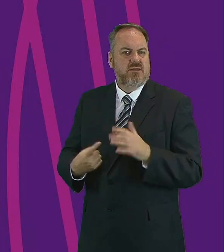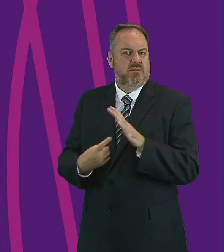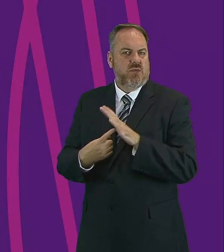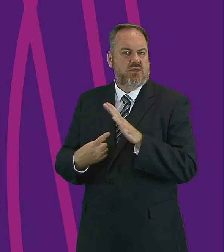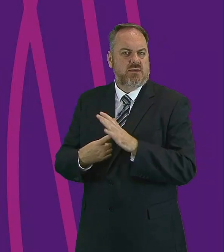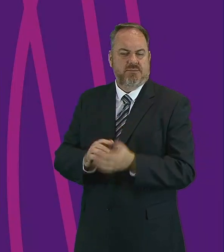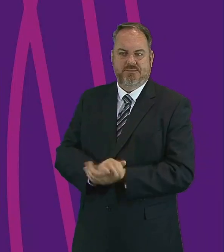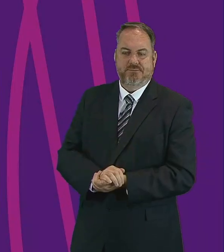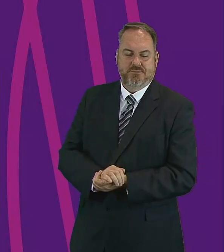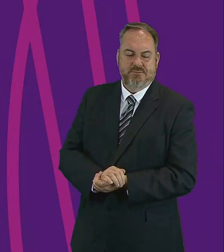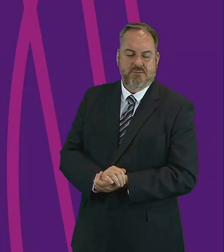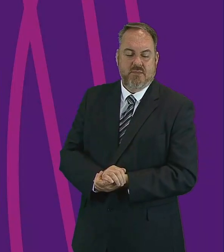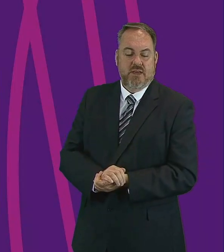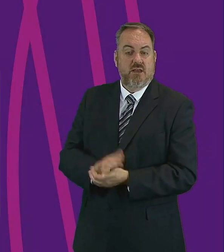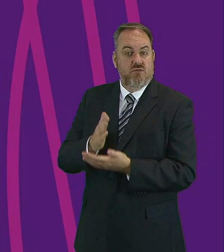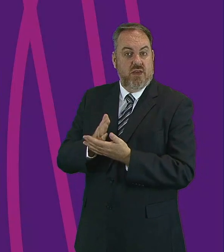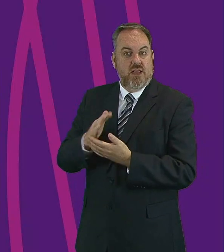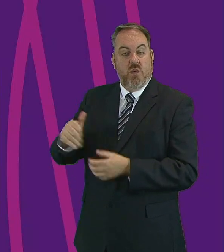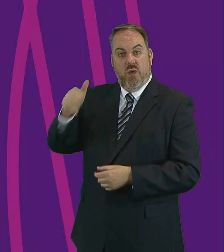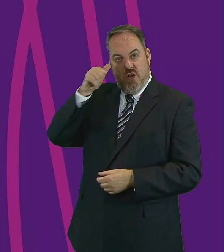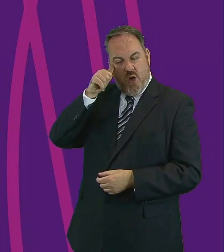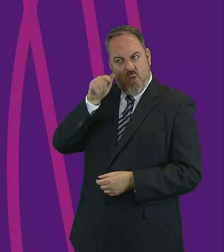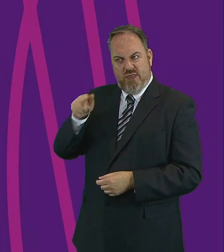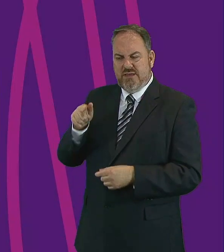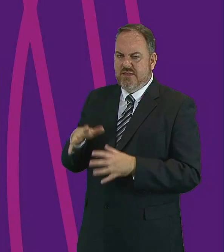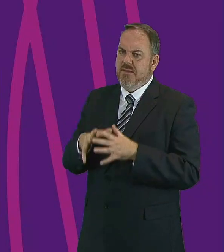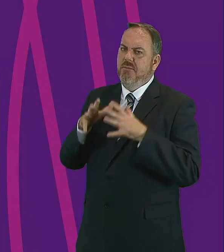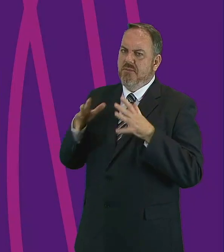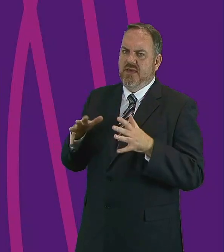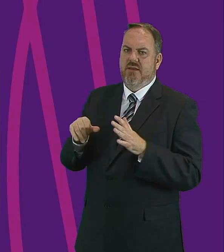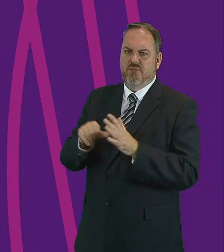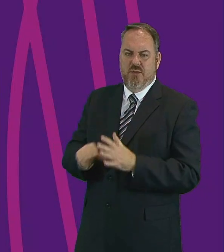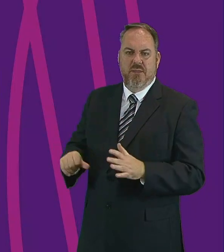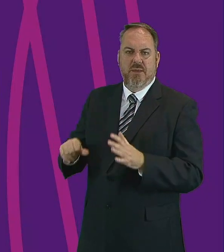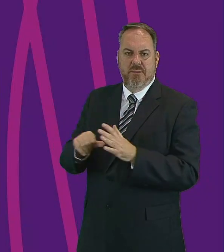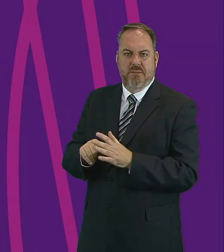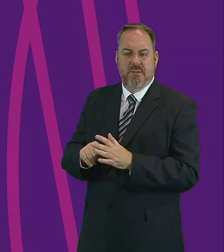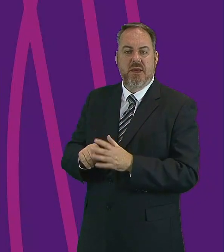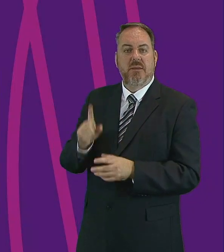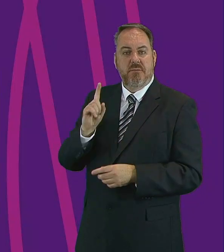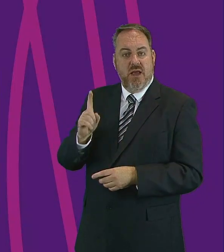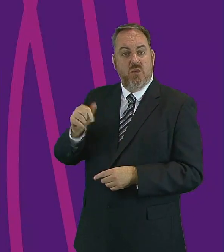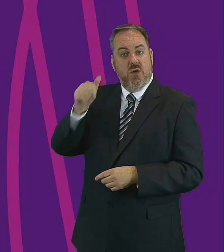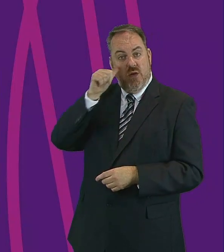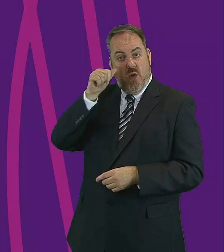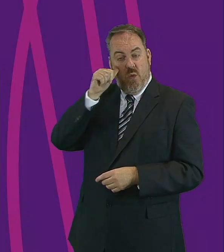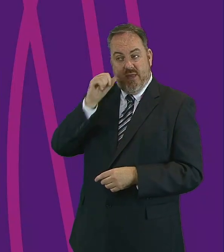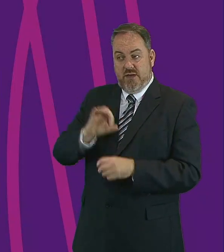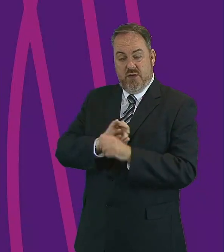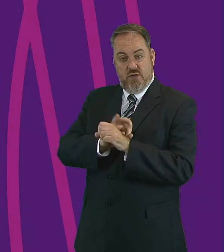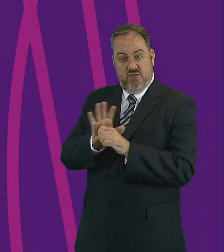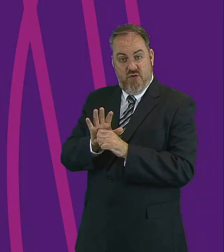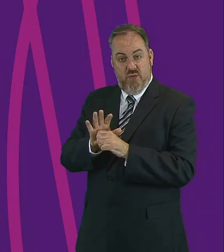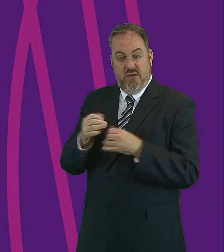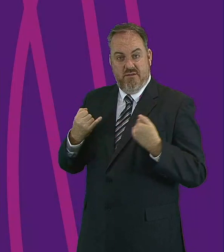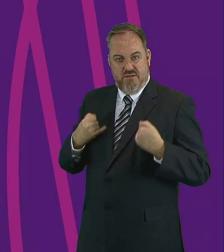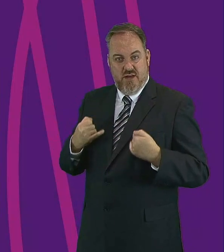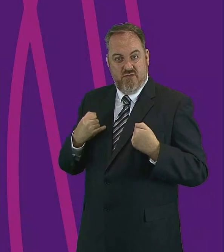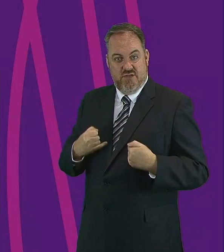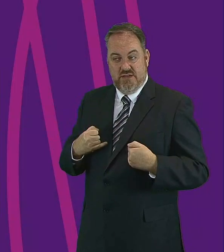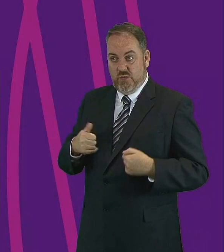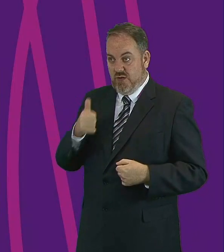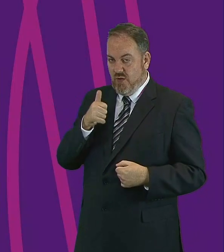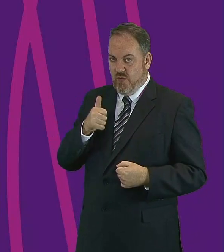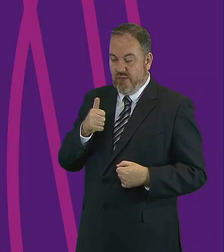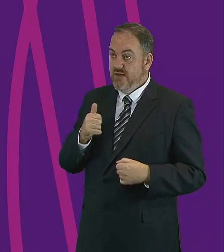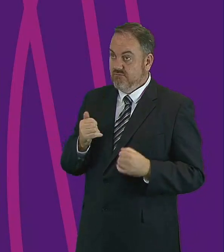big issue and an issue that we've always known, but given some of the experience of COVID, we have been reminded of how important it is to people's overall